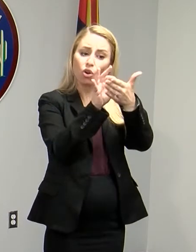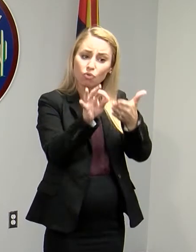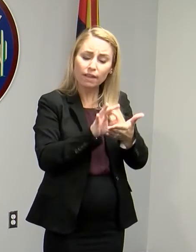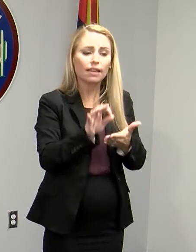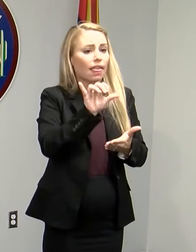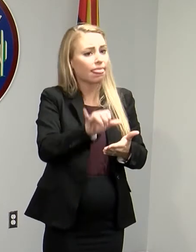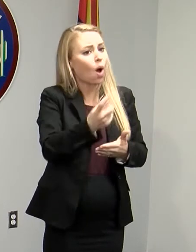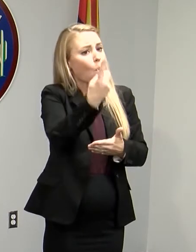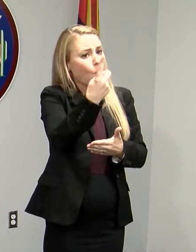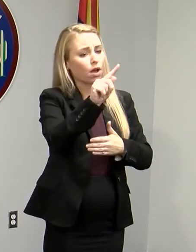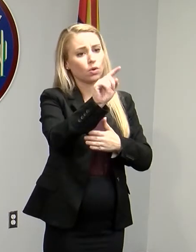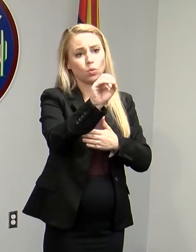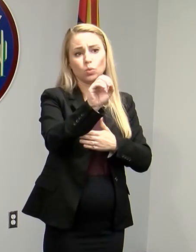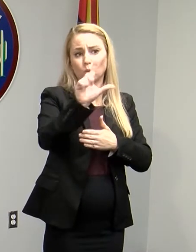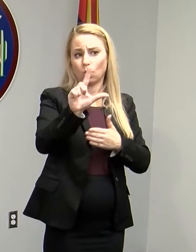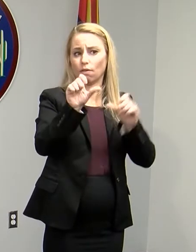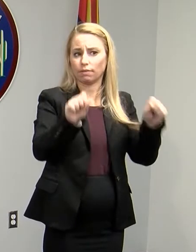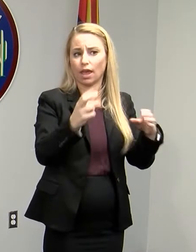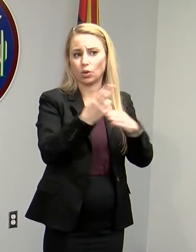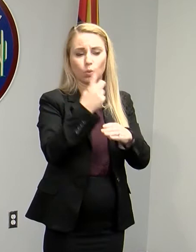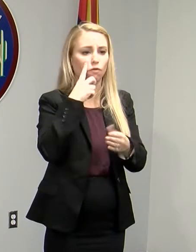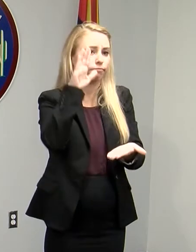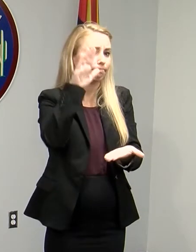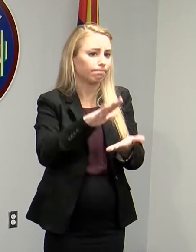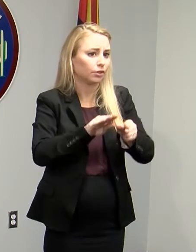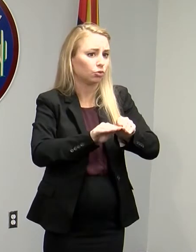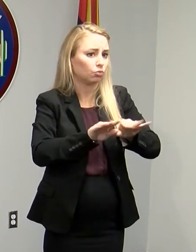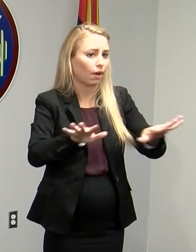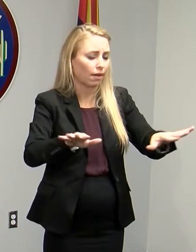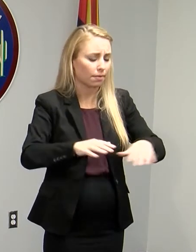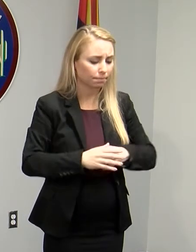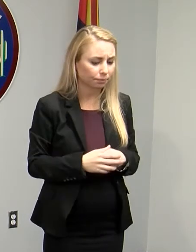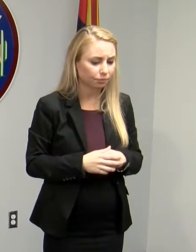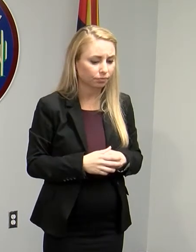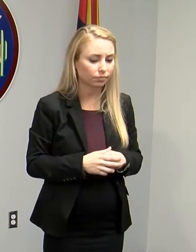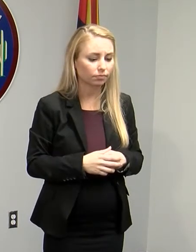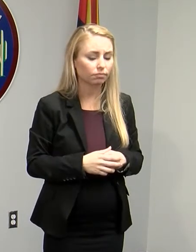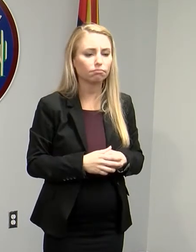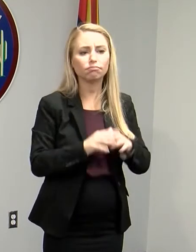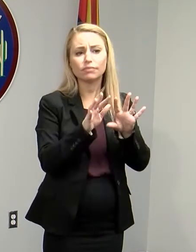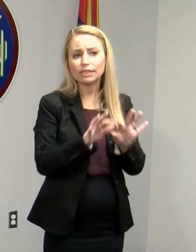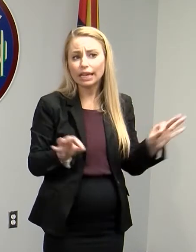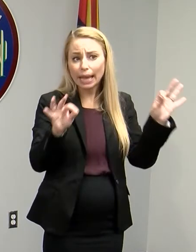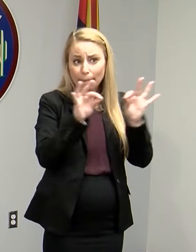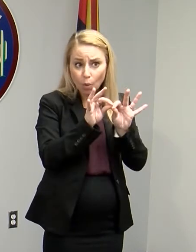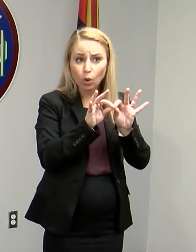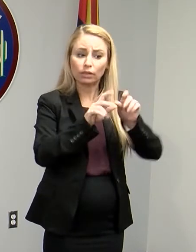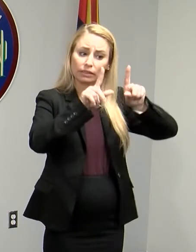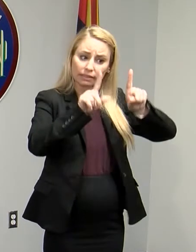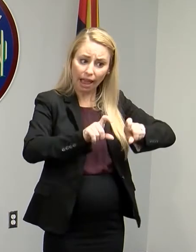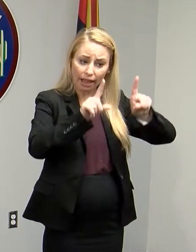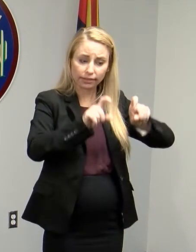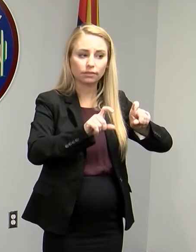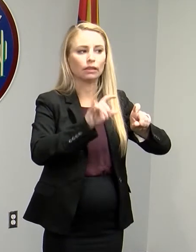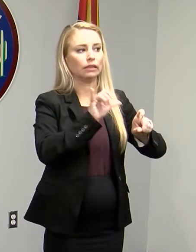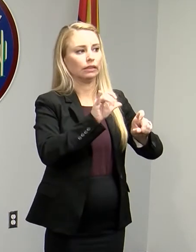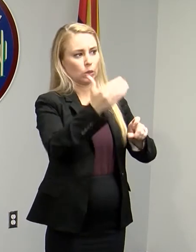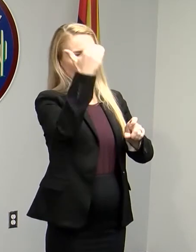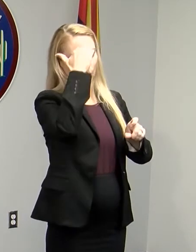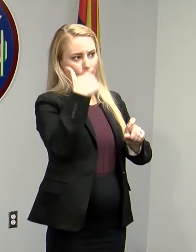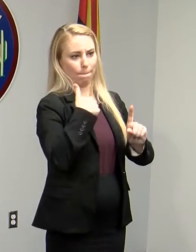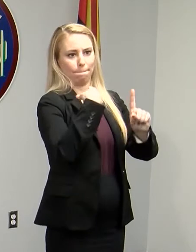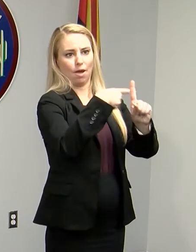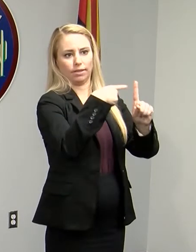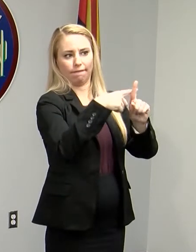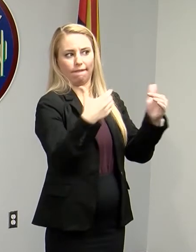of COVID in our community. It's important that people know they are positive, what to do when they know they are positive